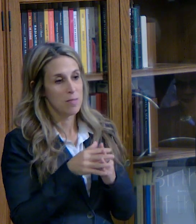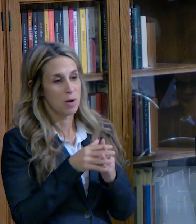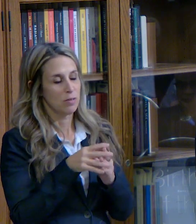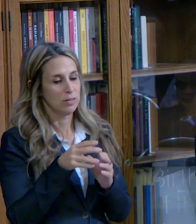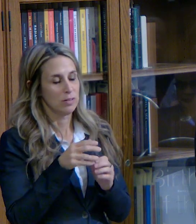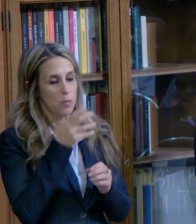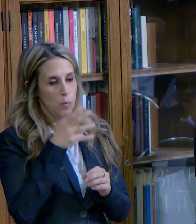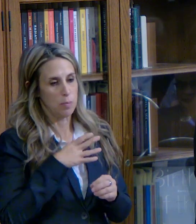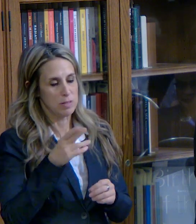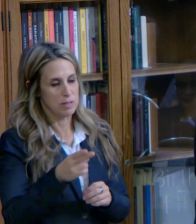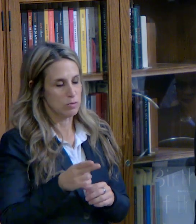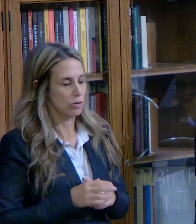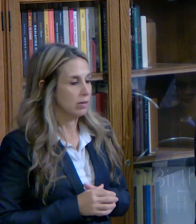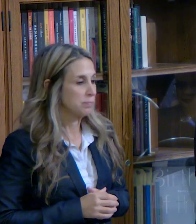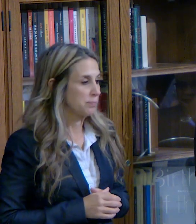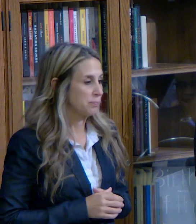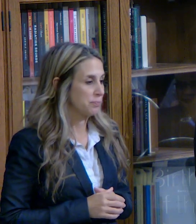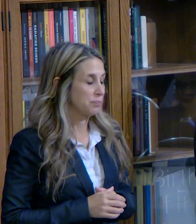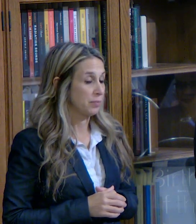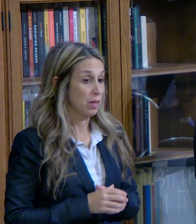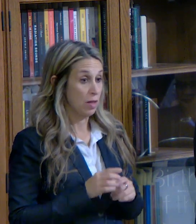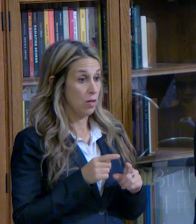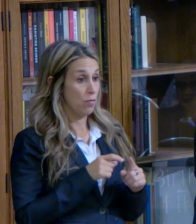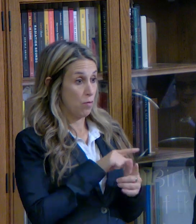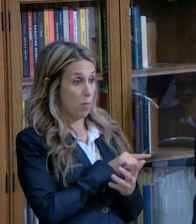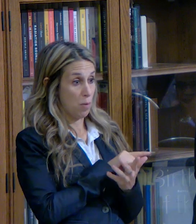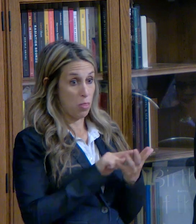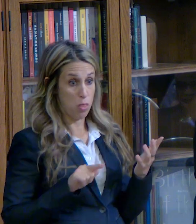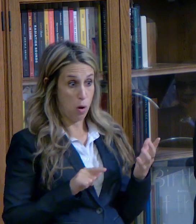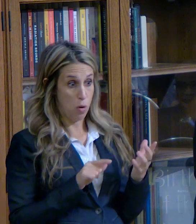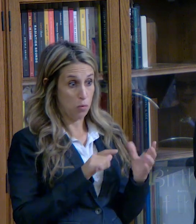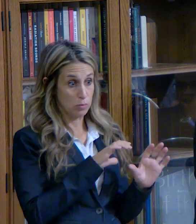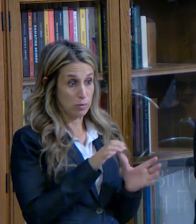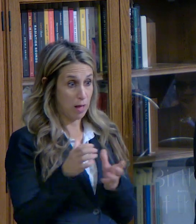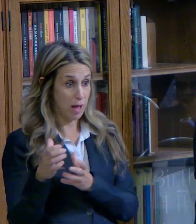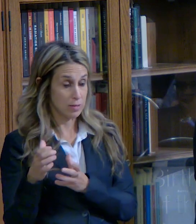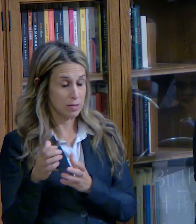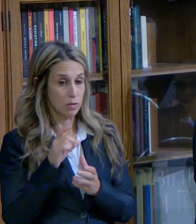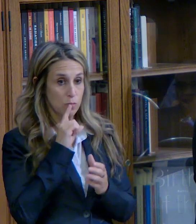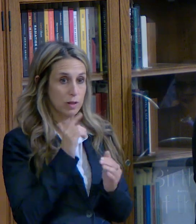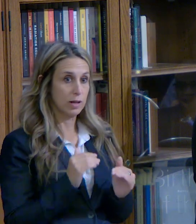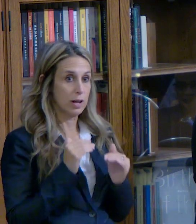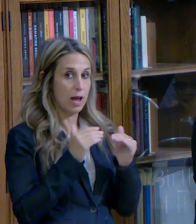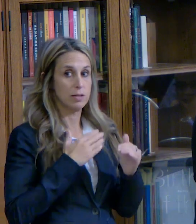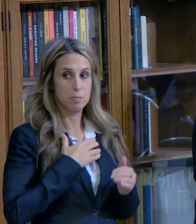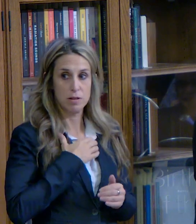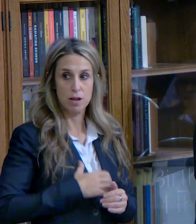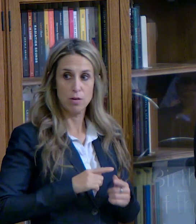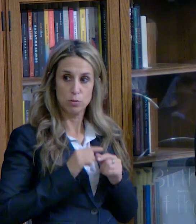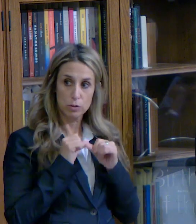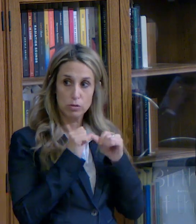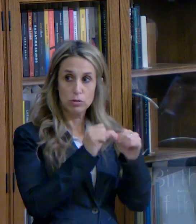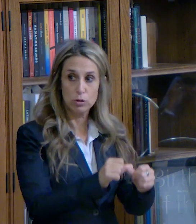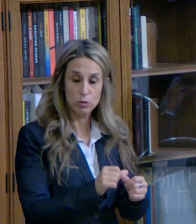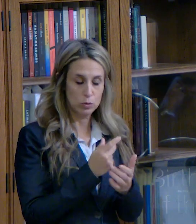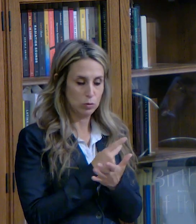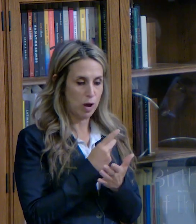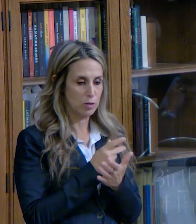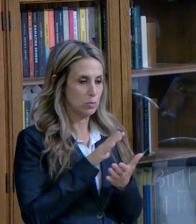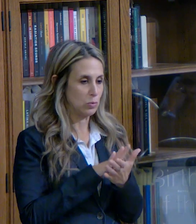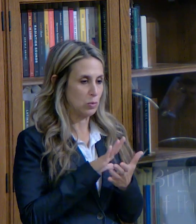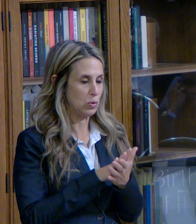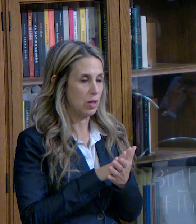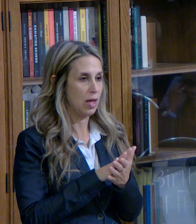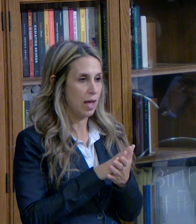the information I gleaned from these courses enhanced my desire to continue on to graduate school and to